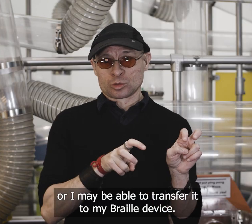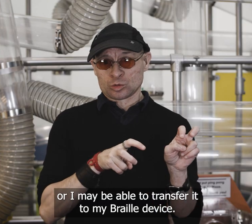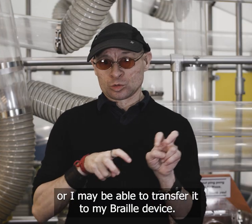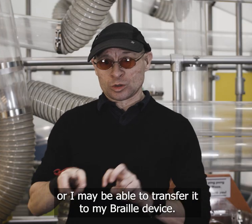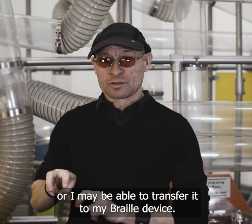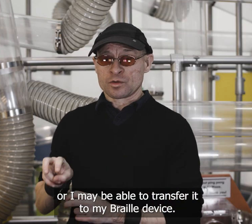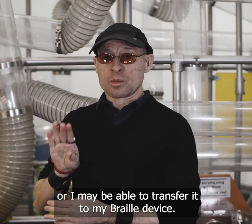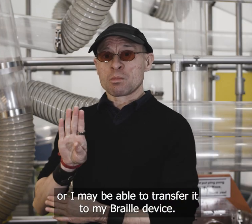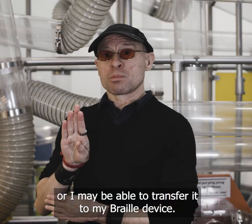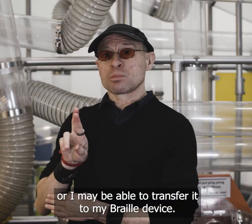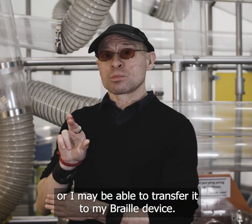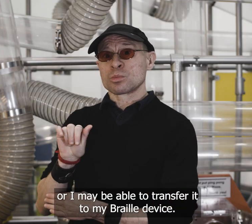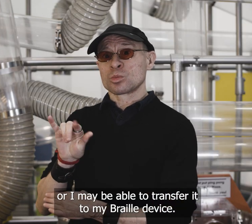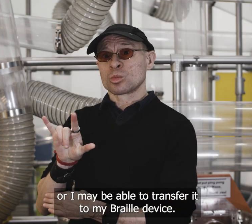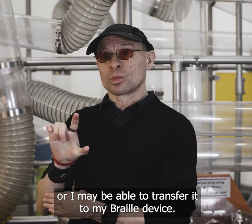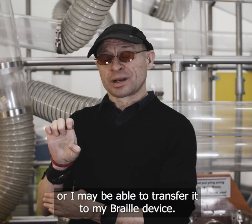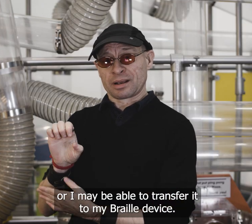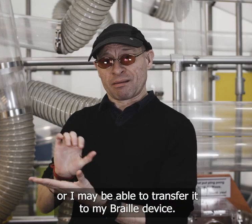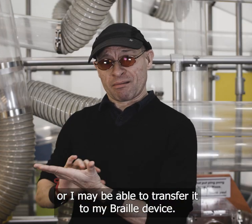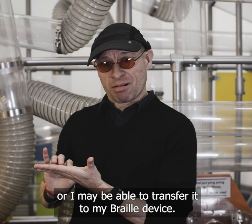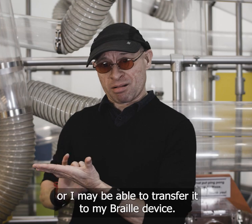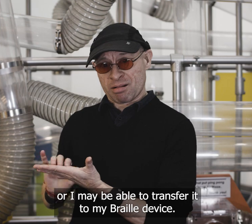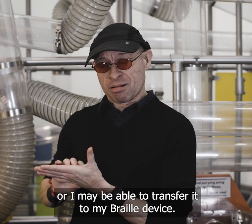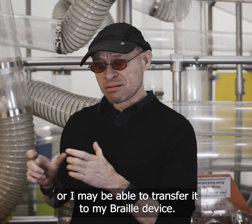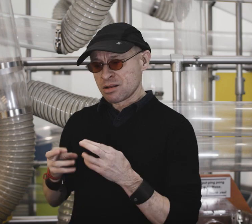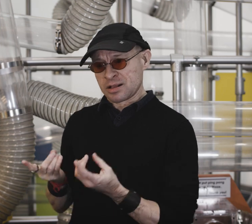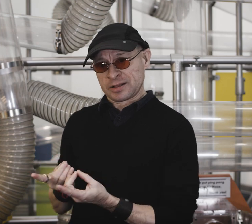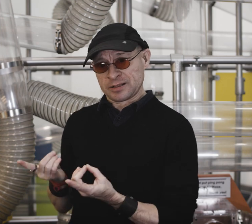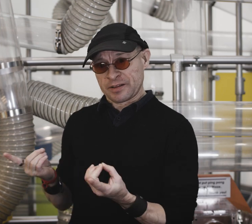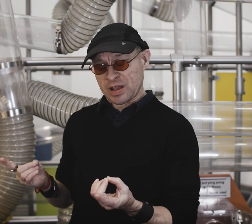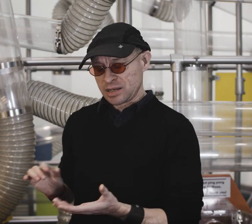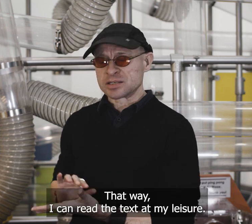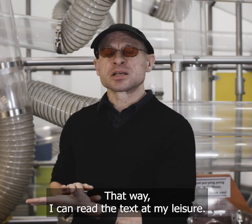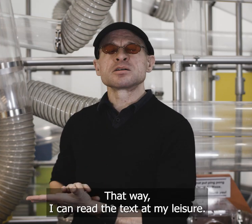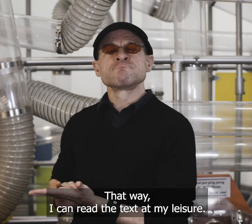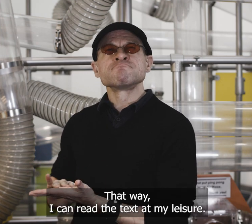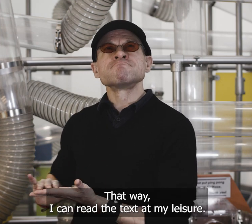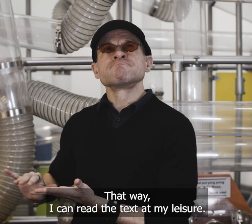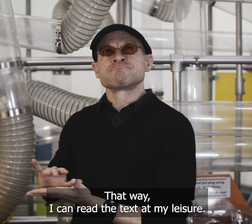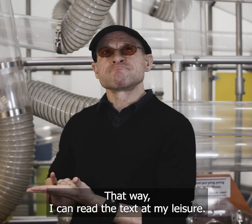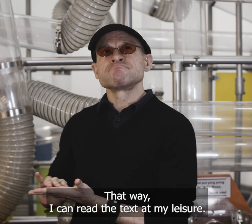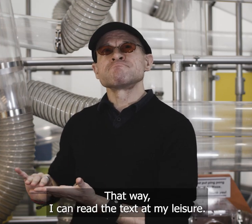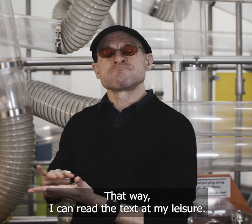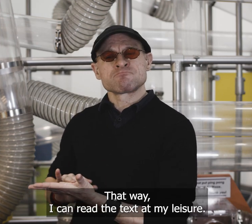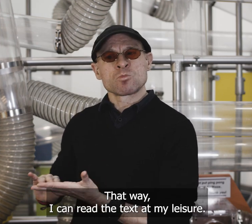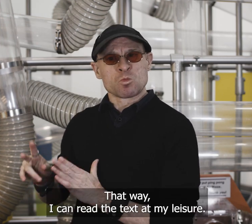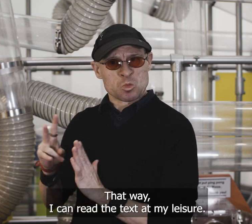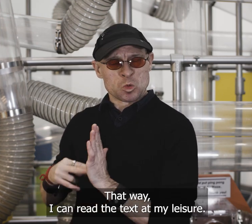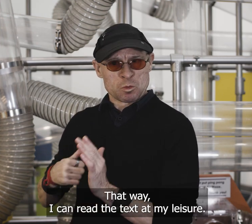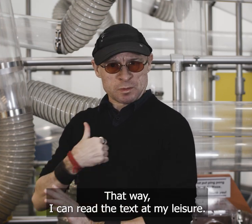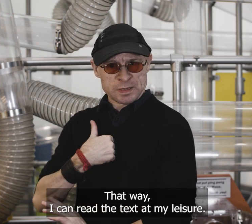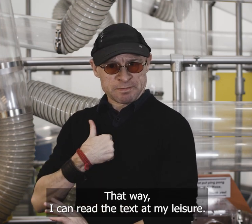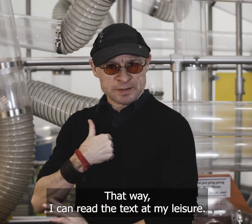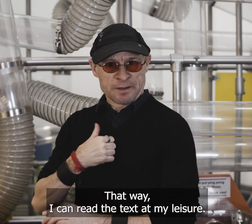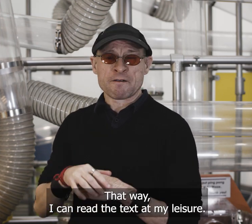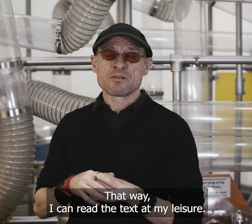to transfer it to my braille device. That way, I can read the text at my